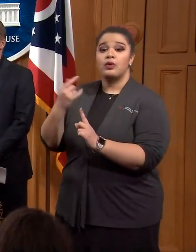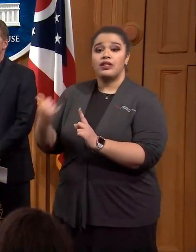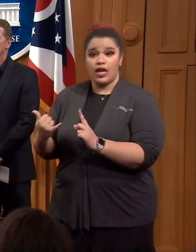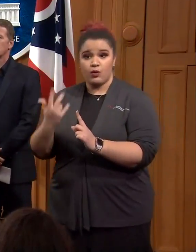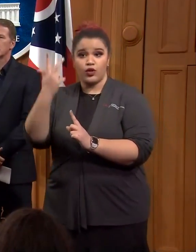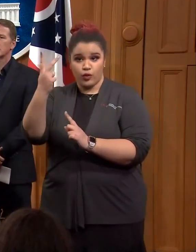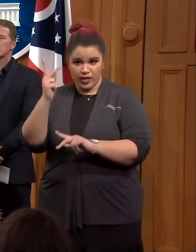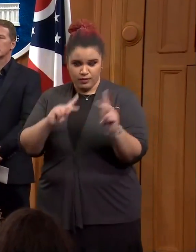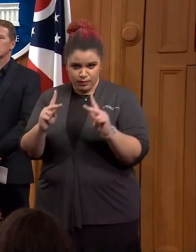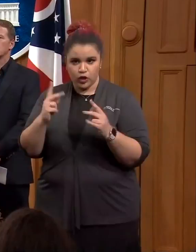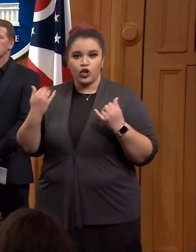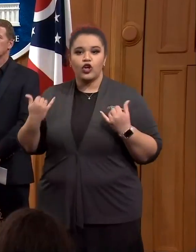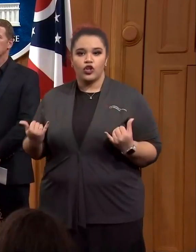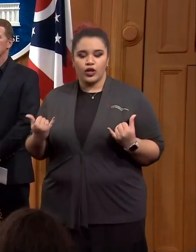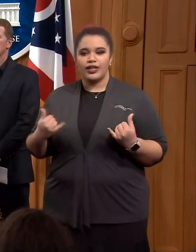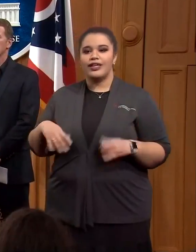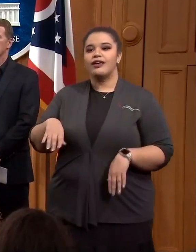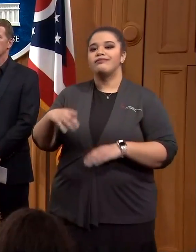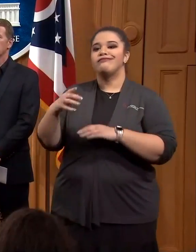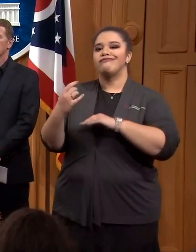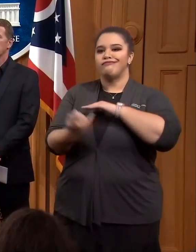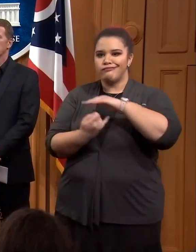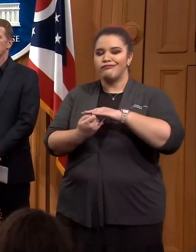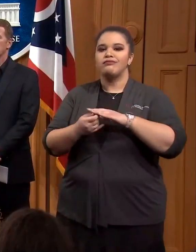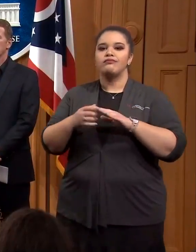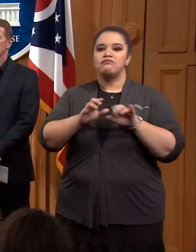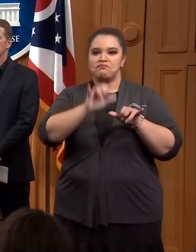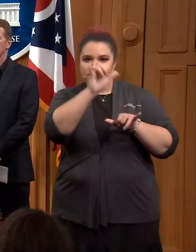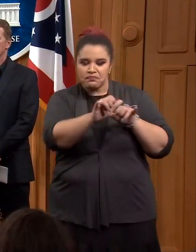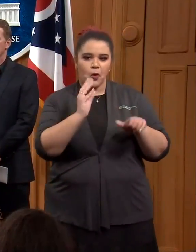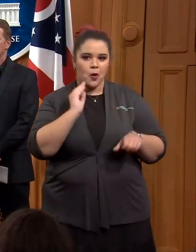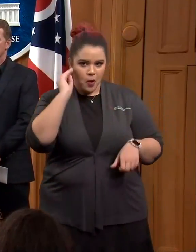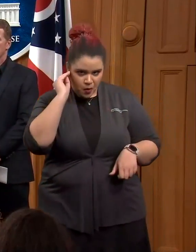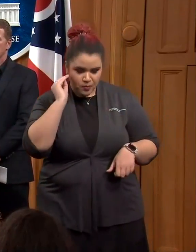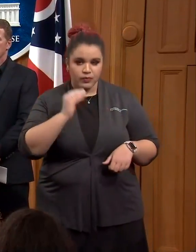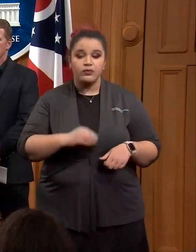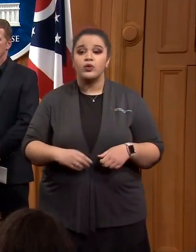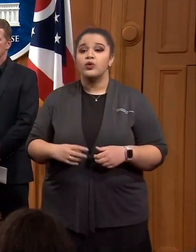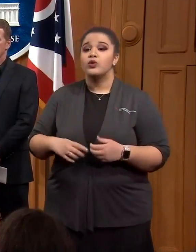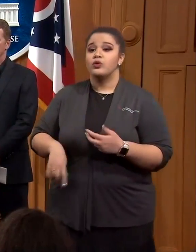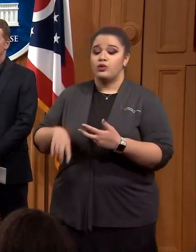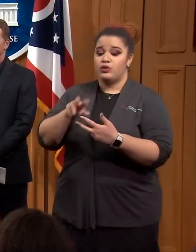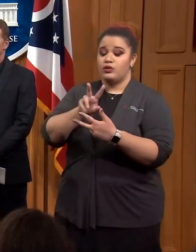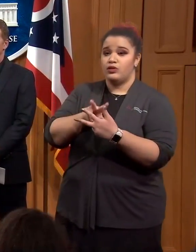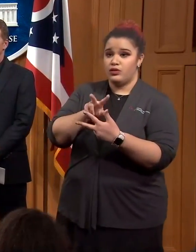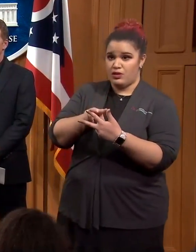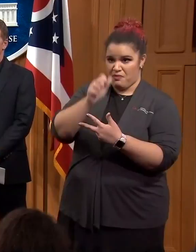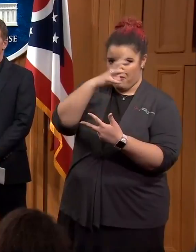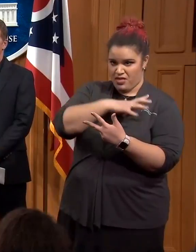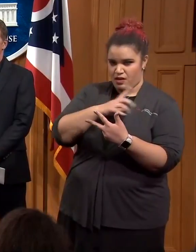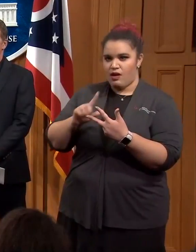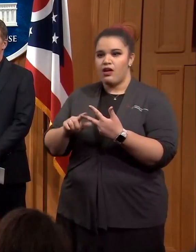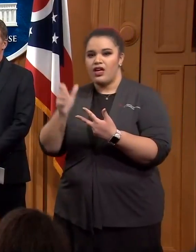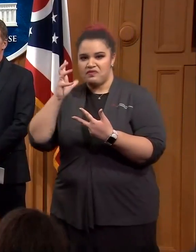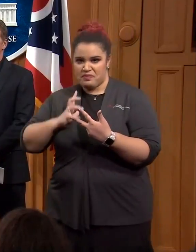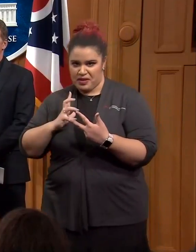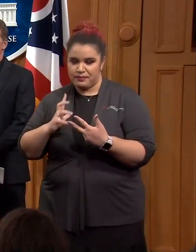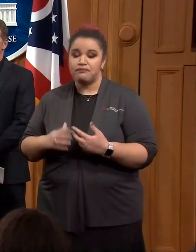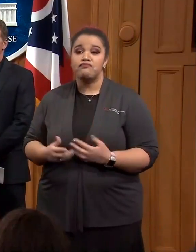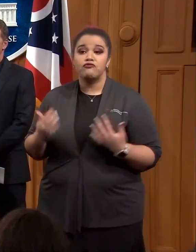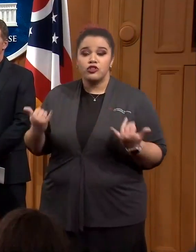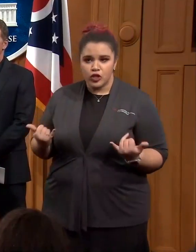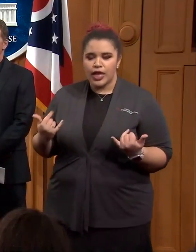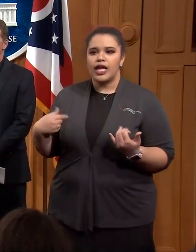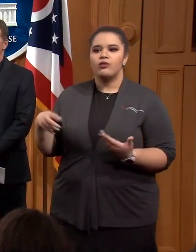in isolation. They were all at home, two males and one female. They are being monitored. There's an